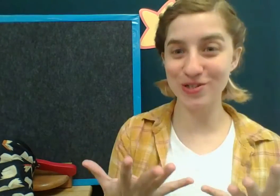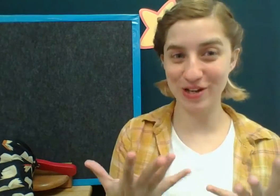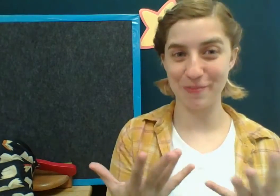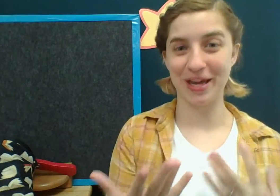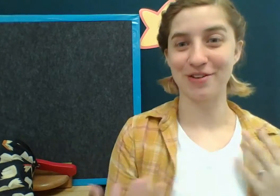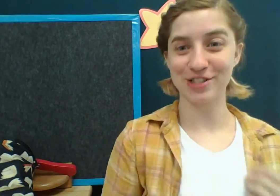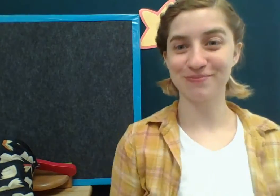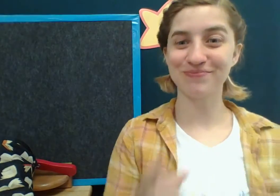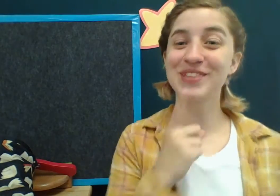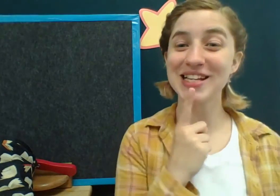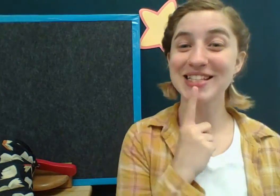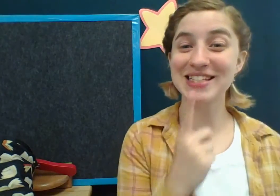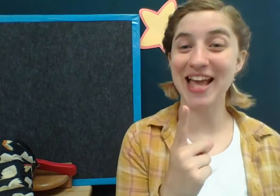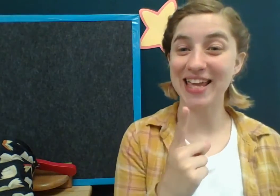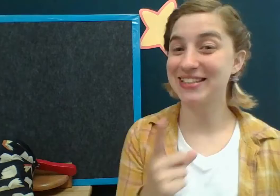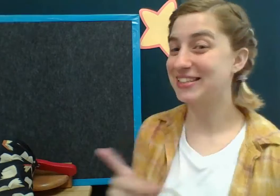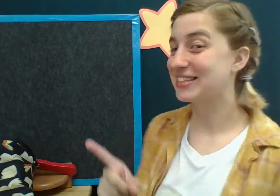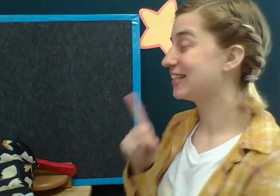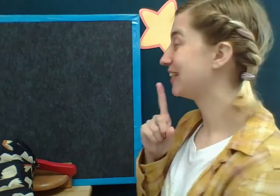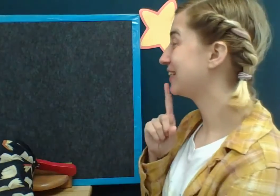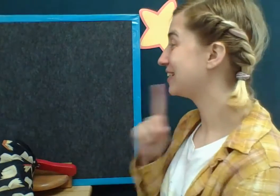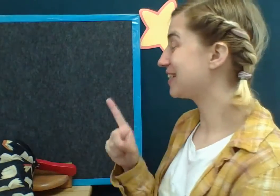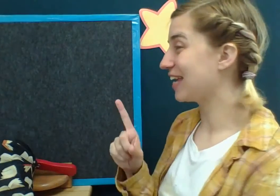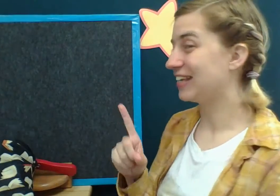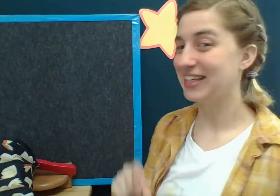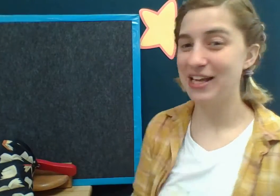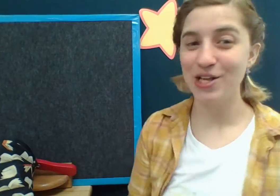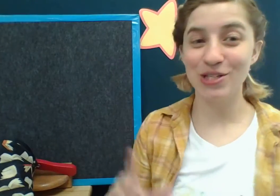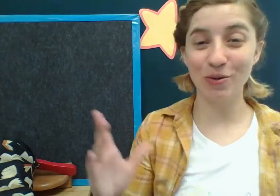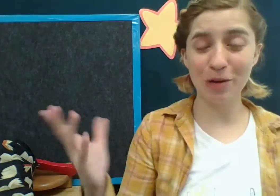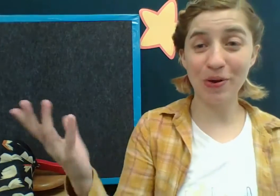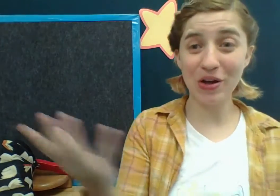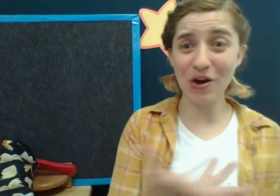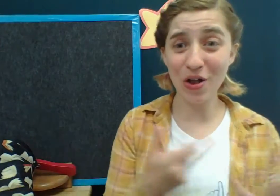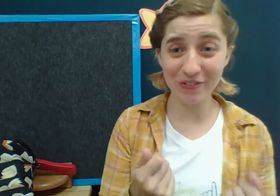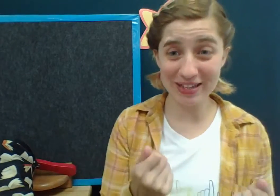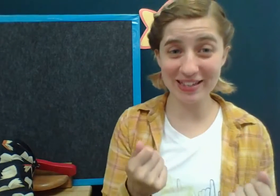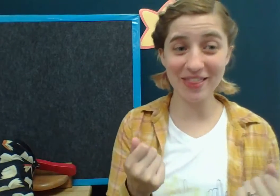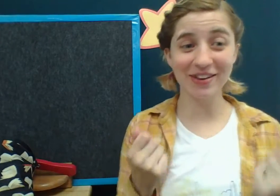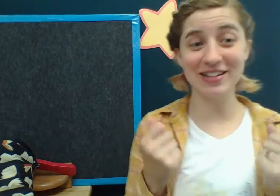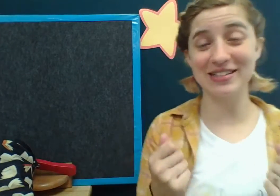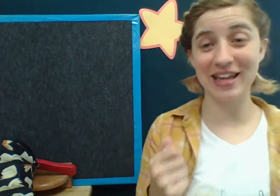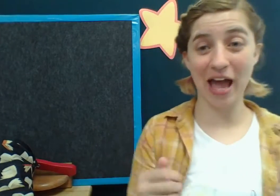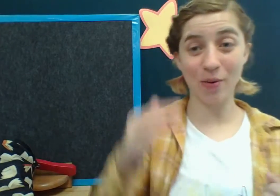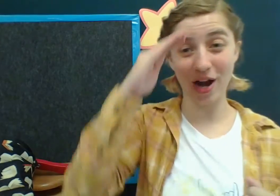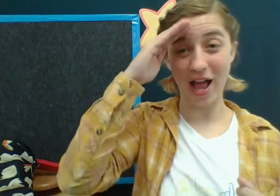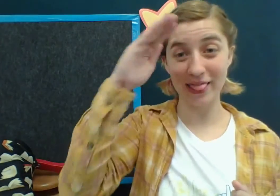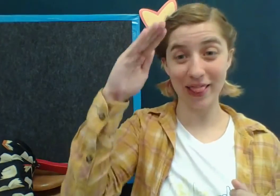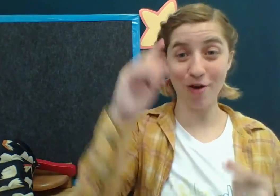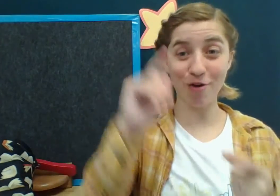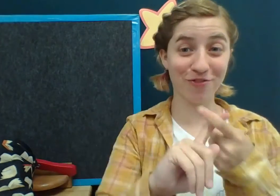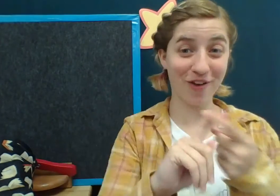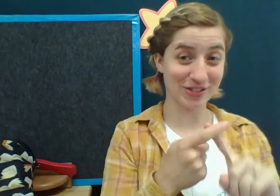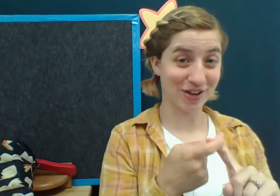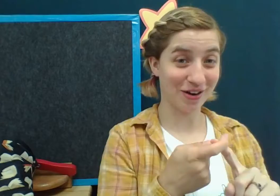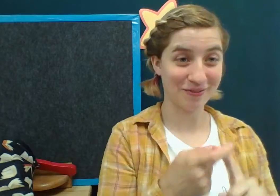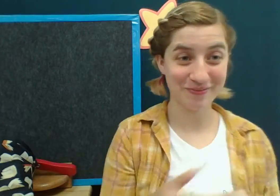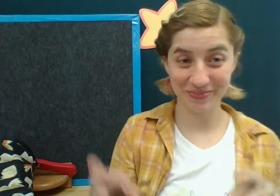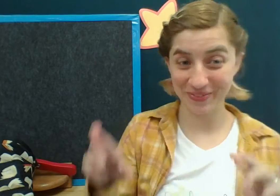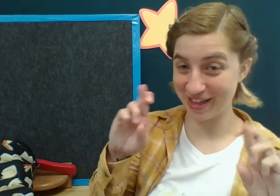words are coming out. Say. Say. So we're going to put all of that together and sing our Hello Friend song. Okay,